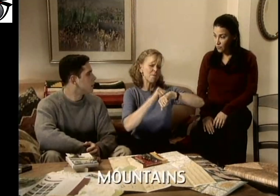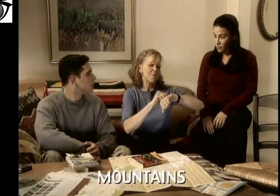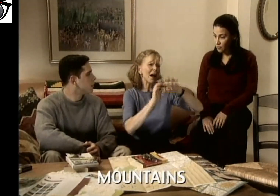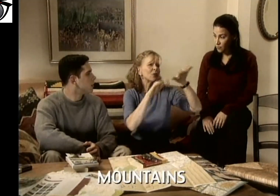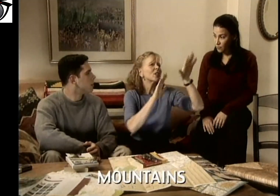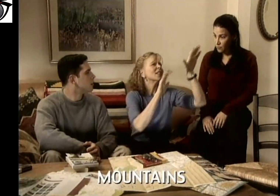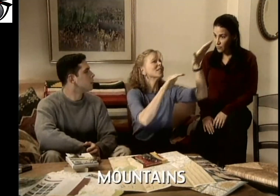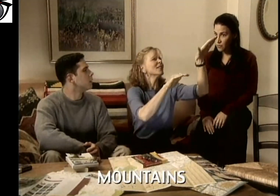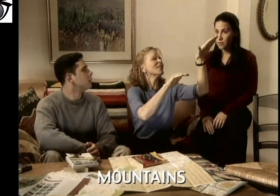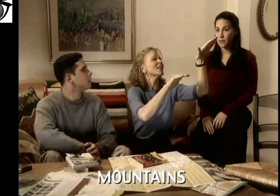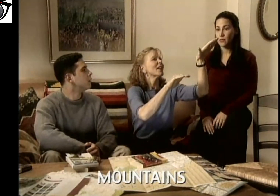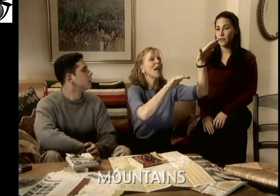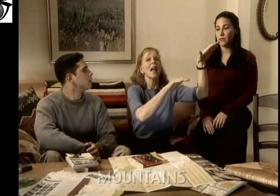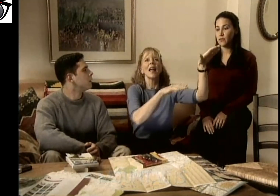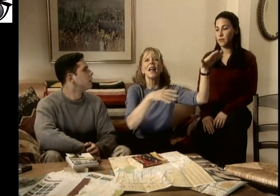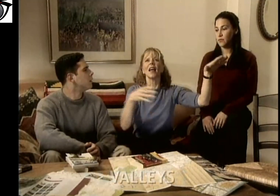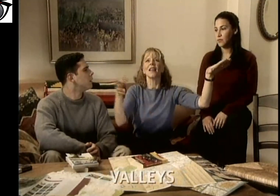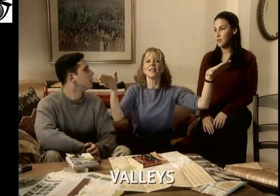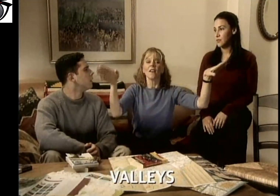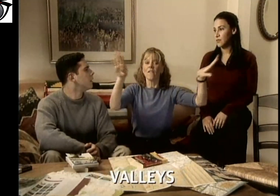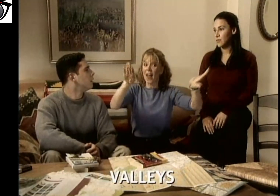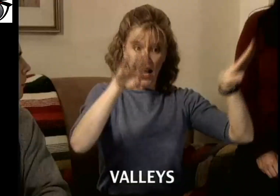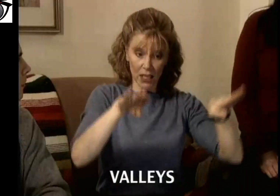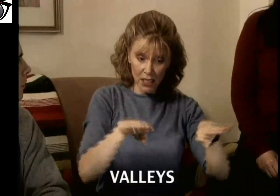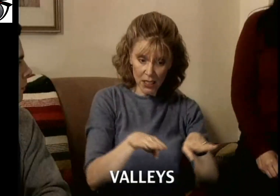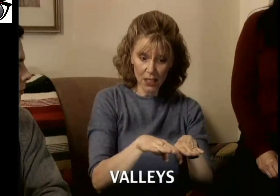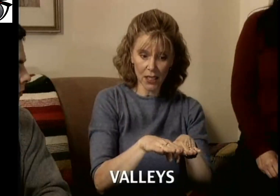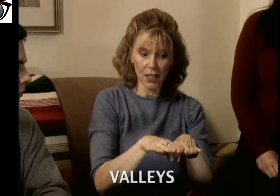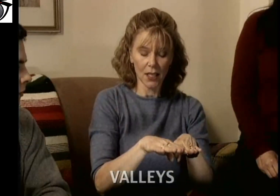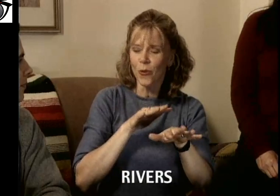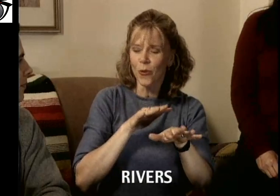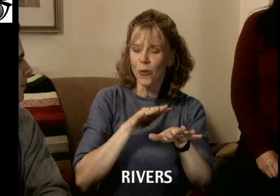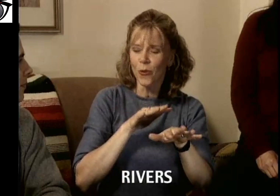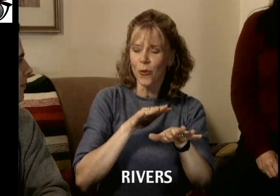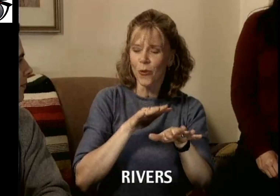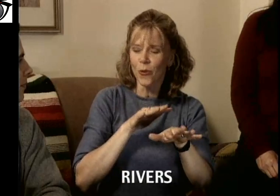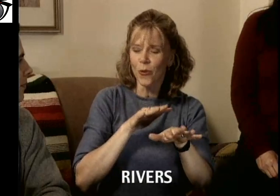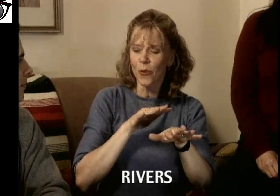with mountains and valleys,